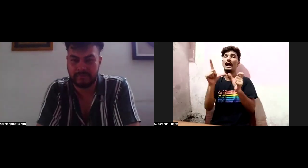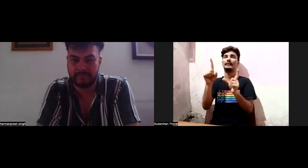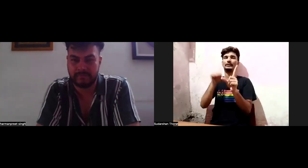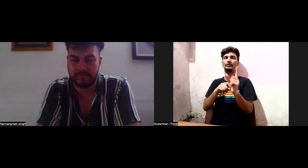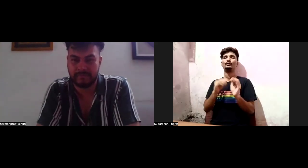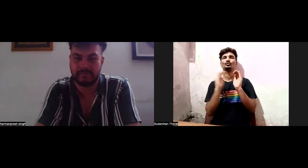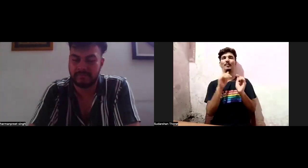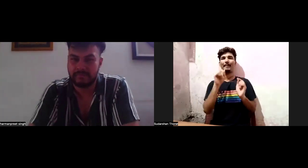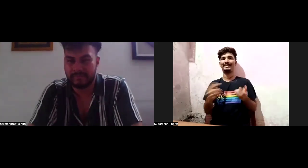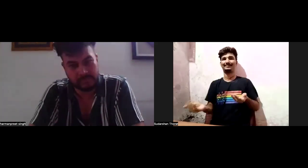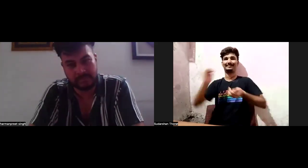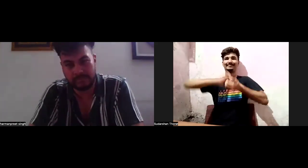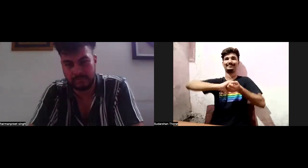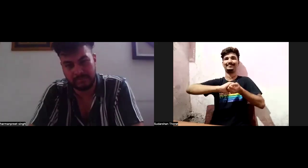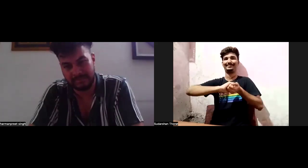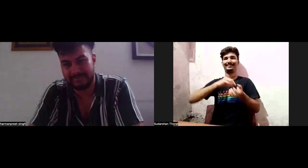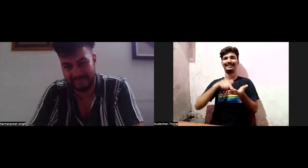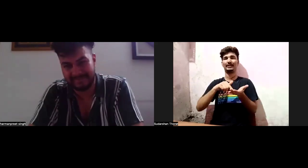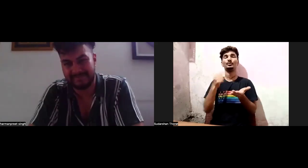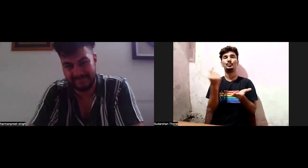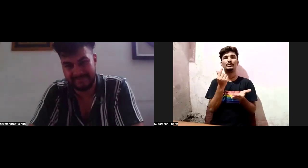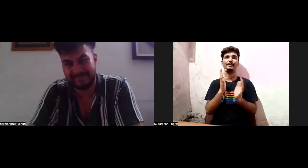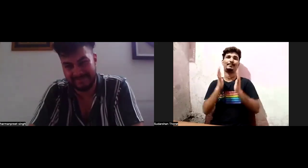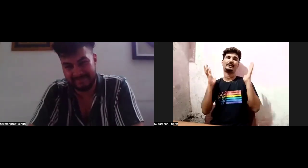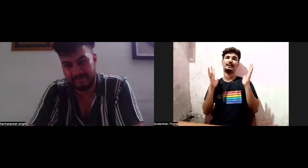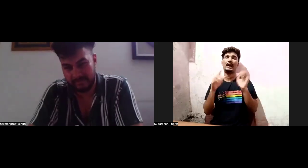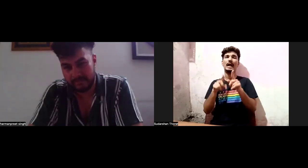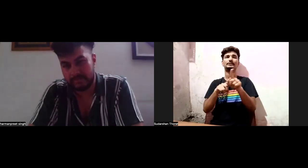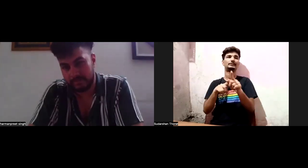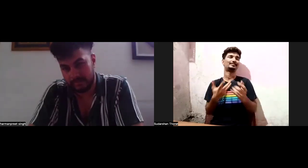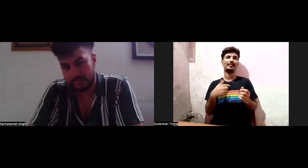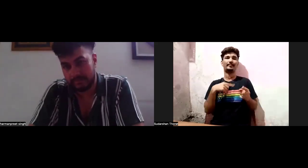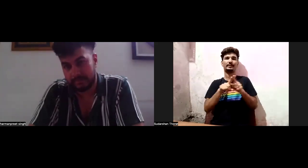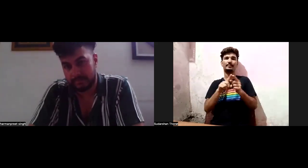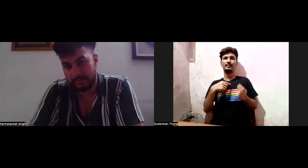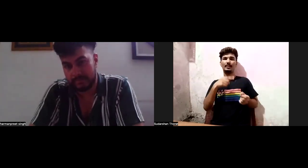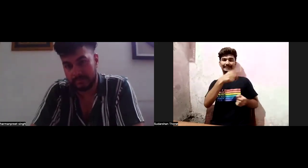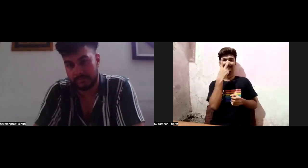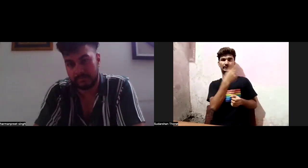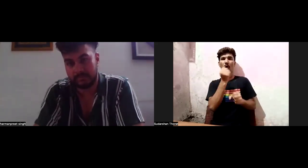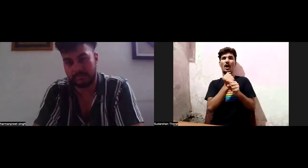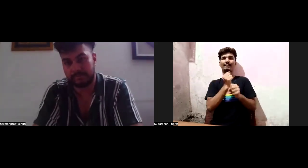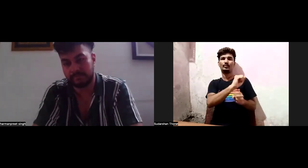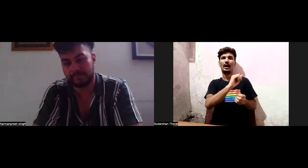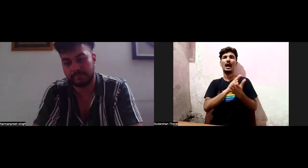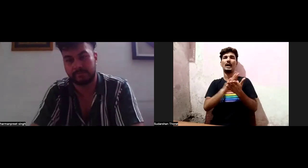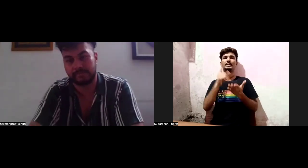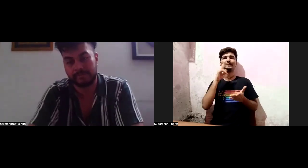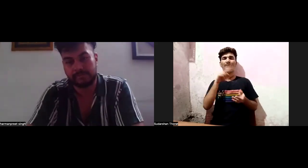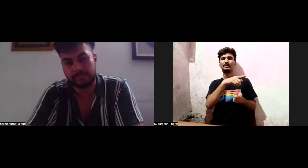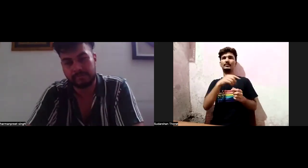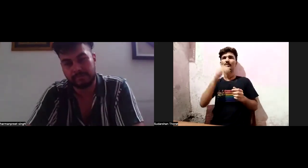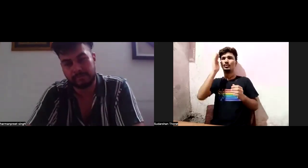that is people who believe in the gender binary, uh, we need their support. We need